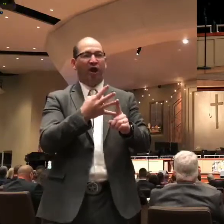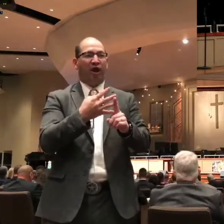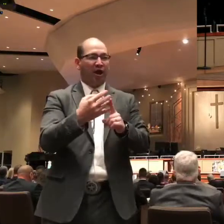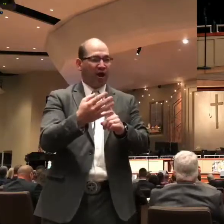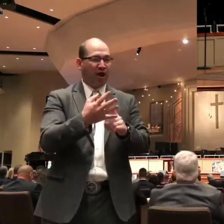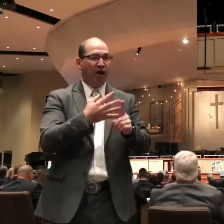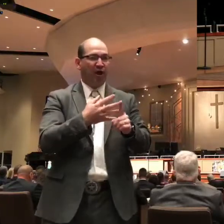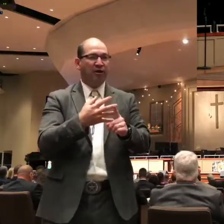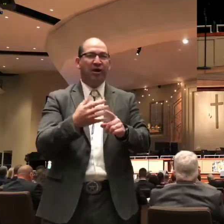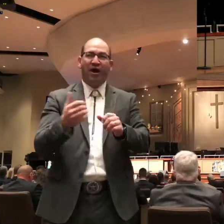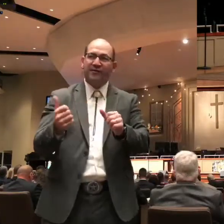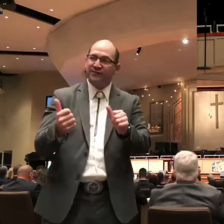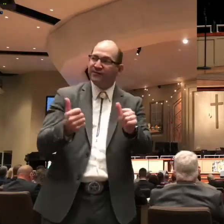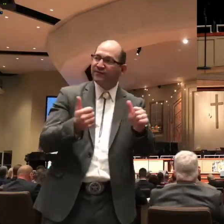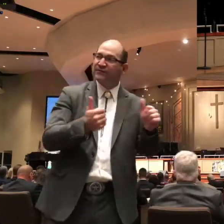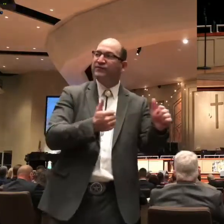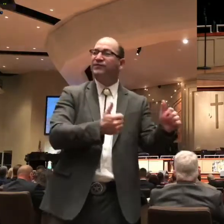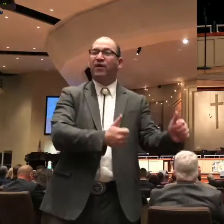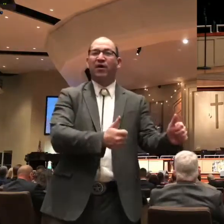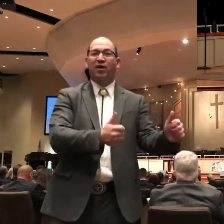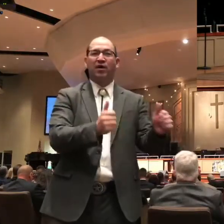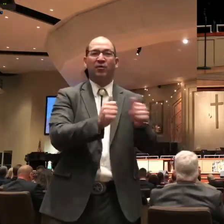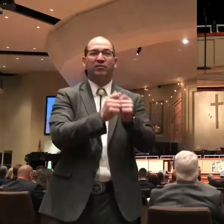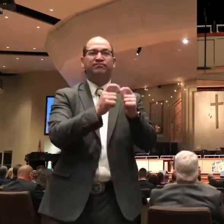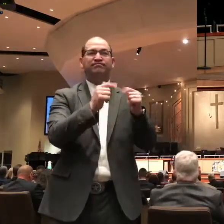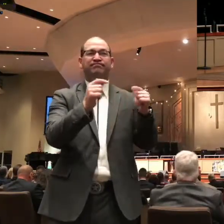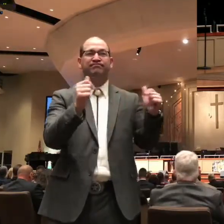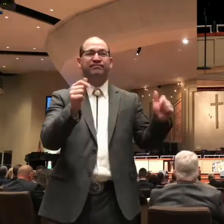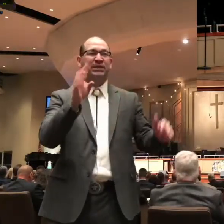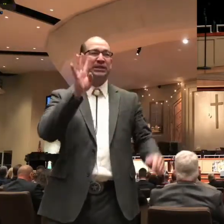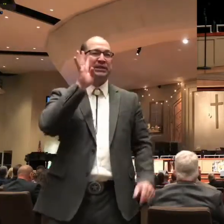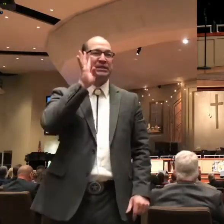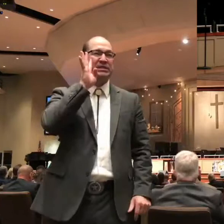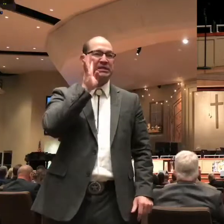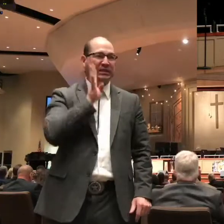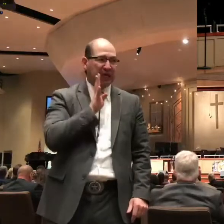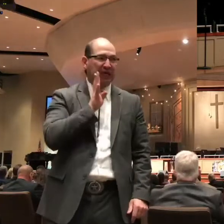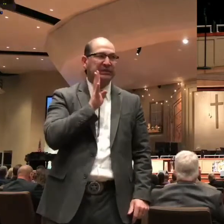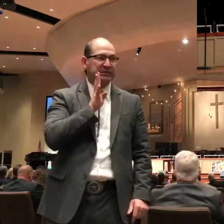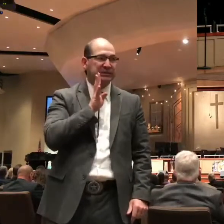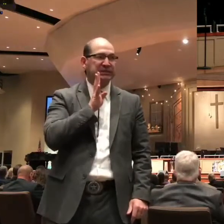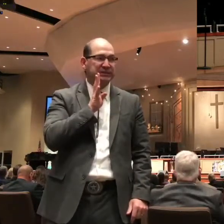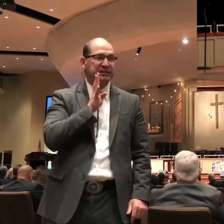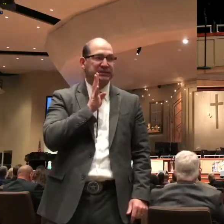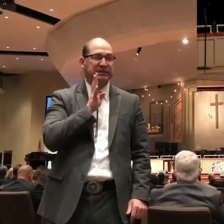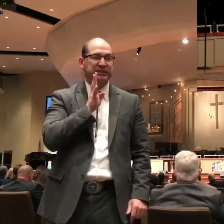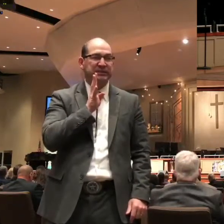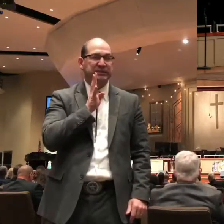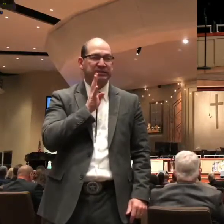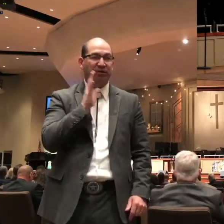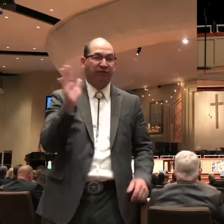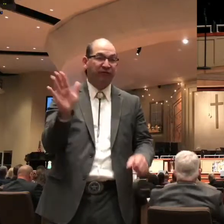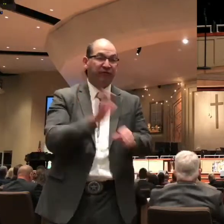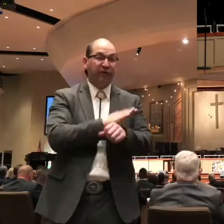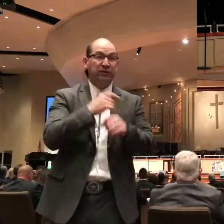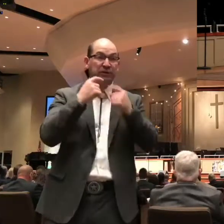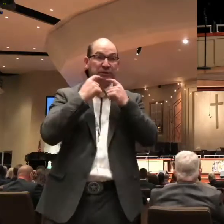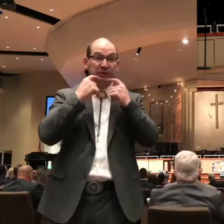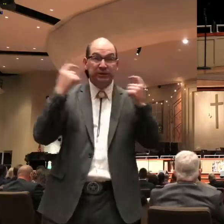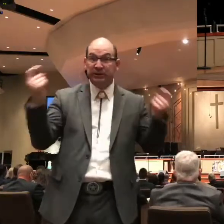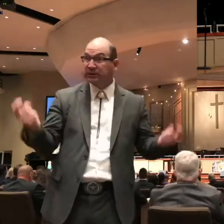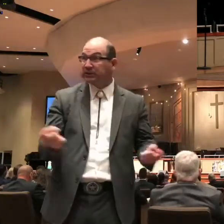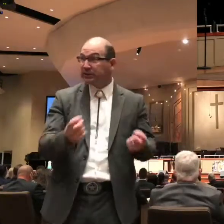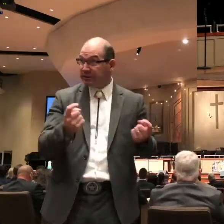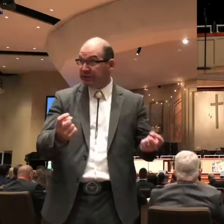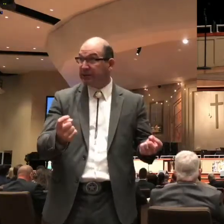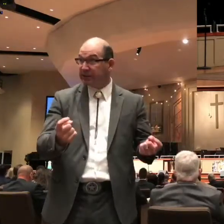They were led away with diverse lusts. They were laden with sins. They were